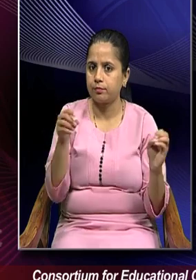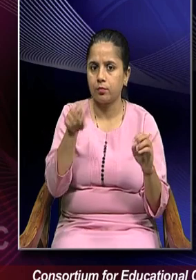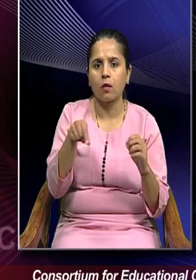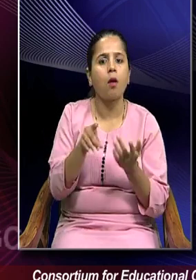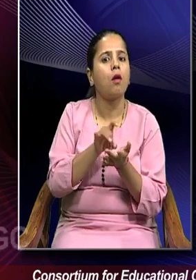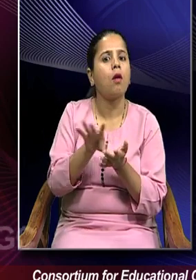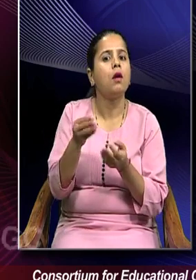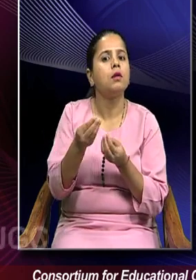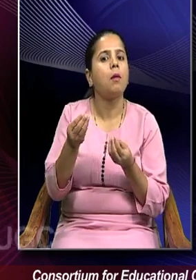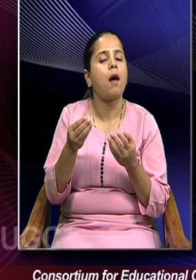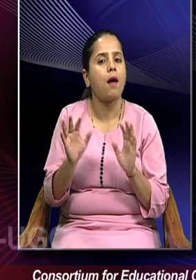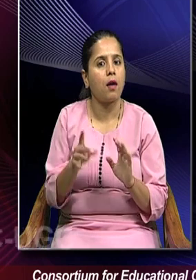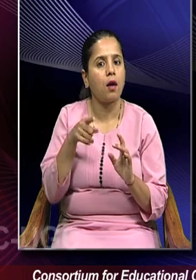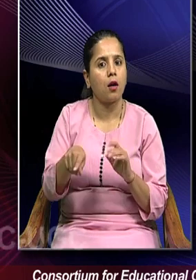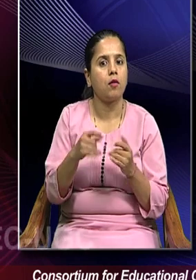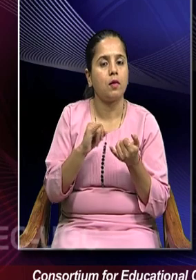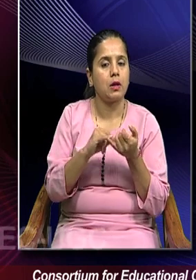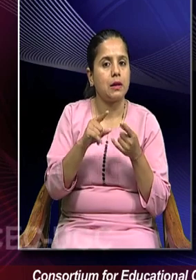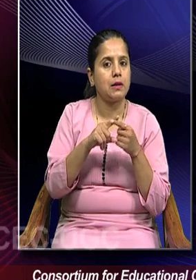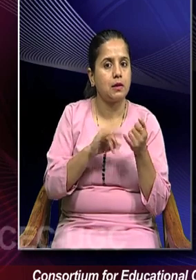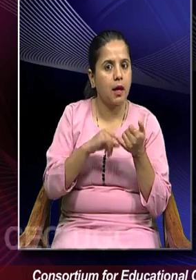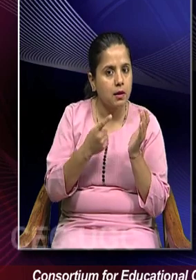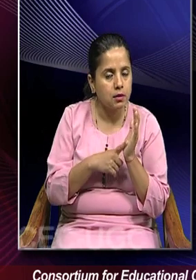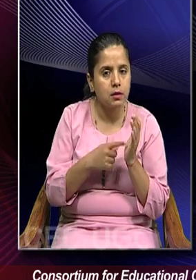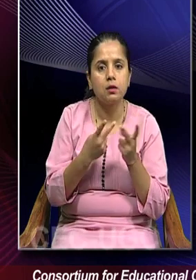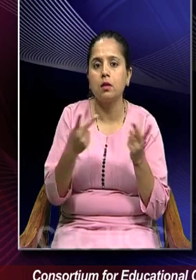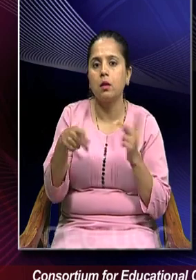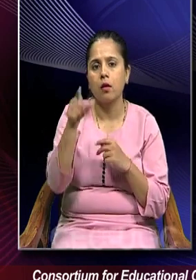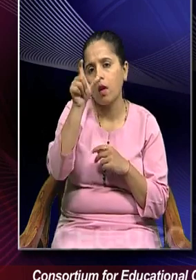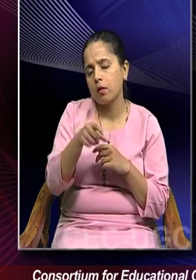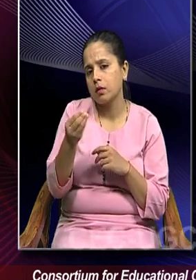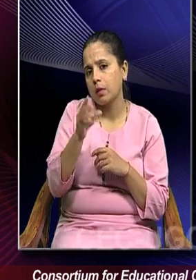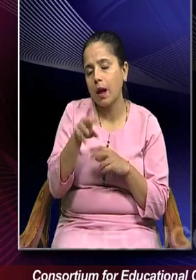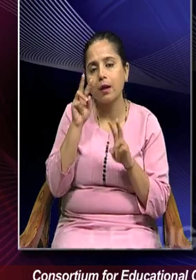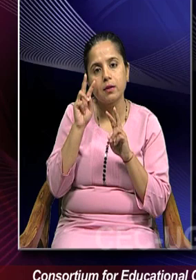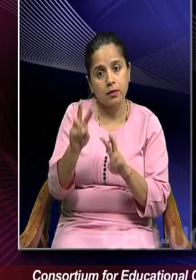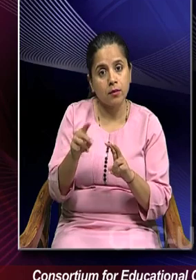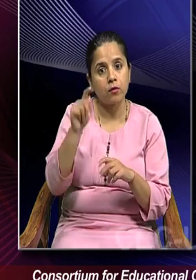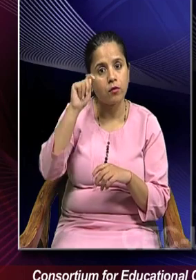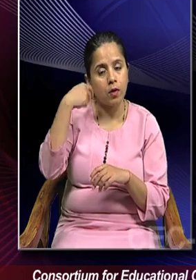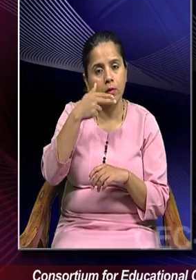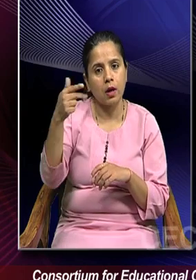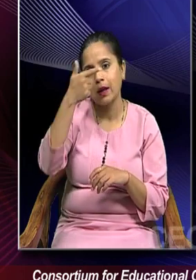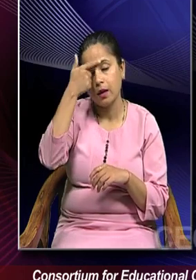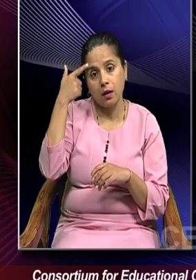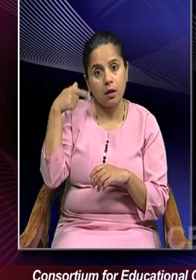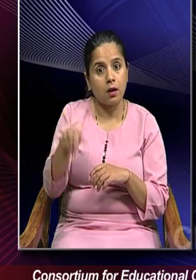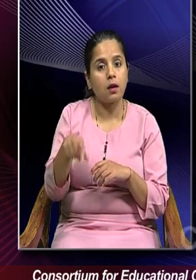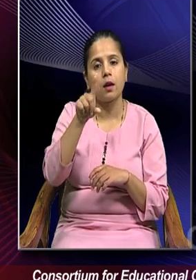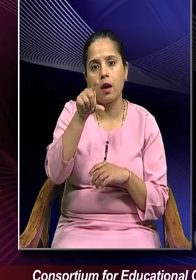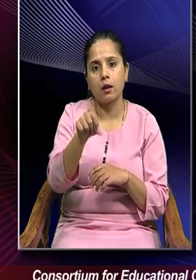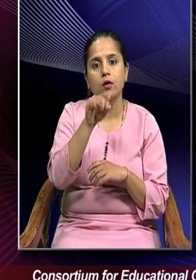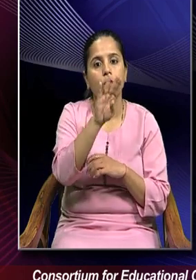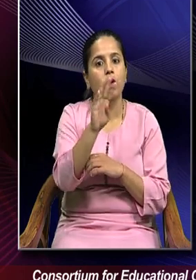rejected by the censors. And one mention could be seen of a film called Kismat in